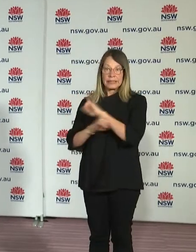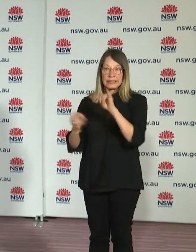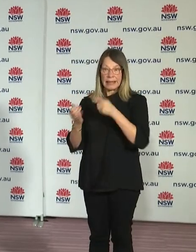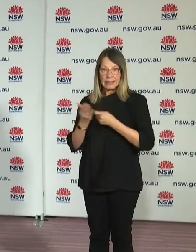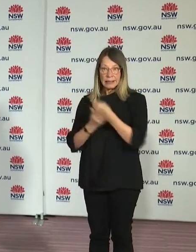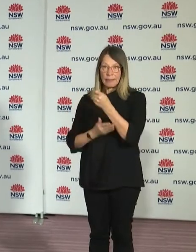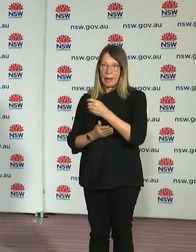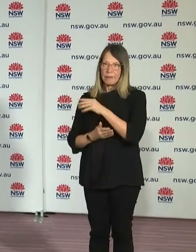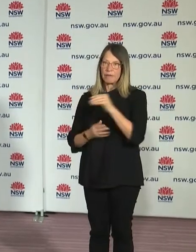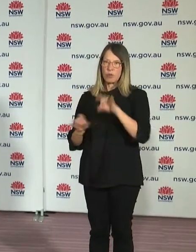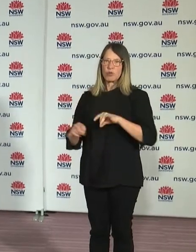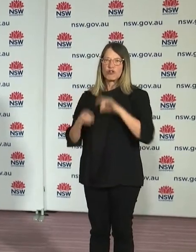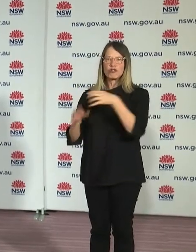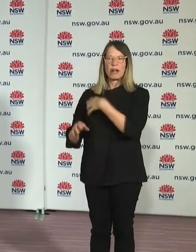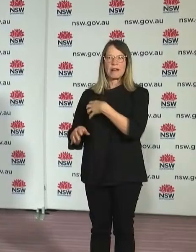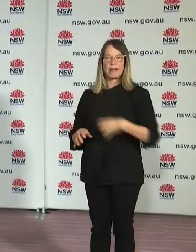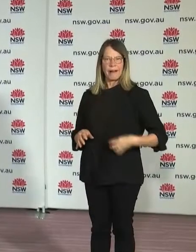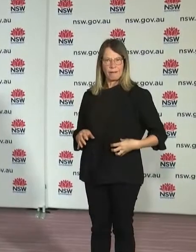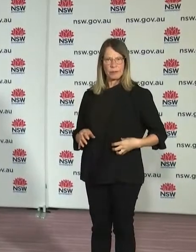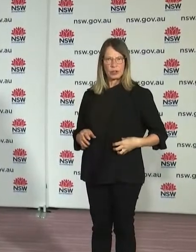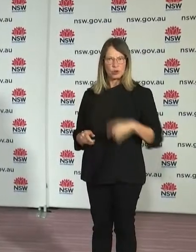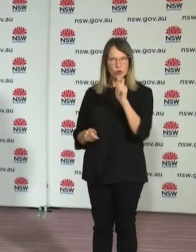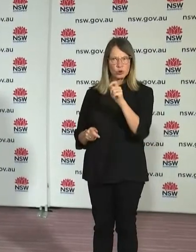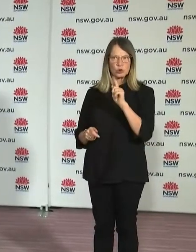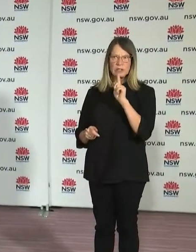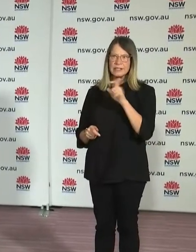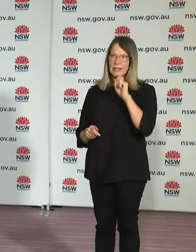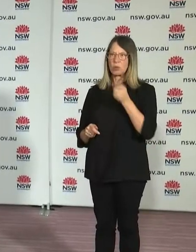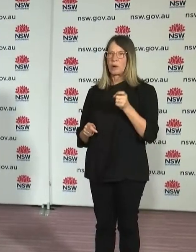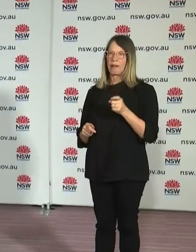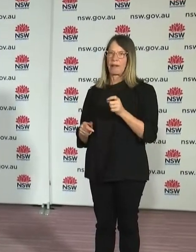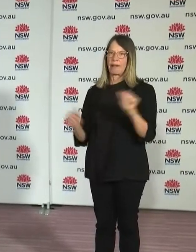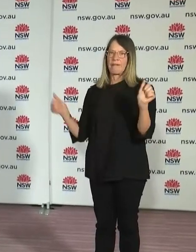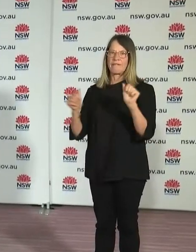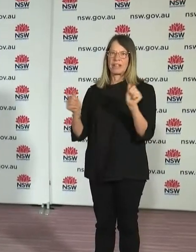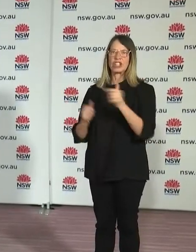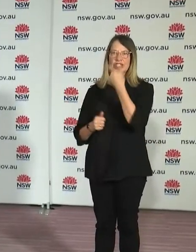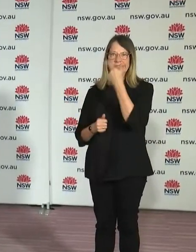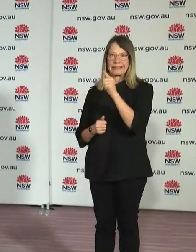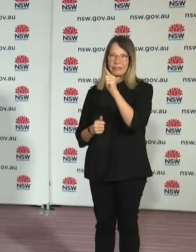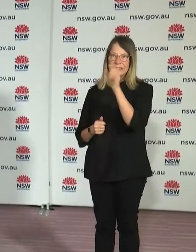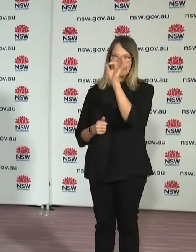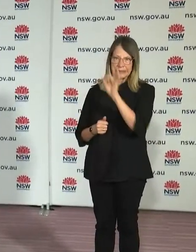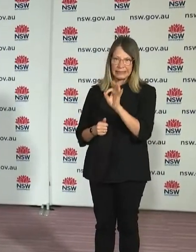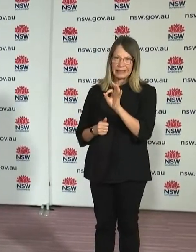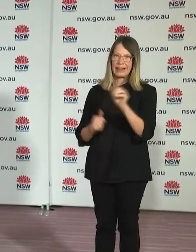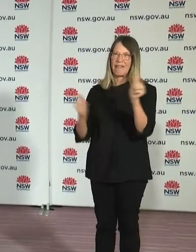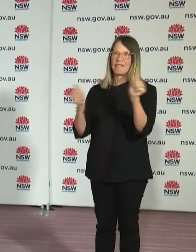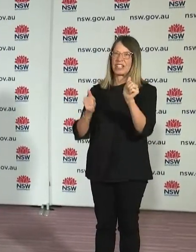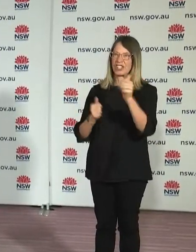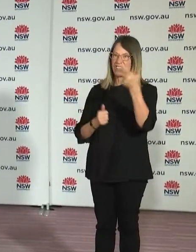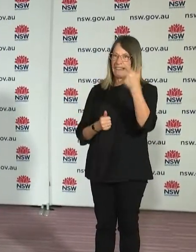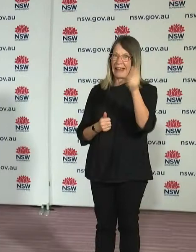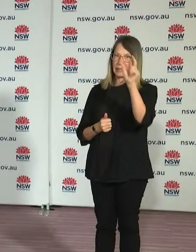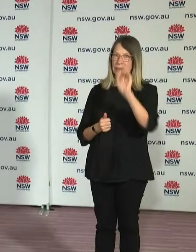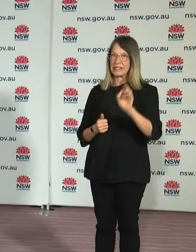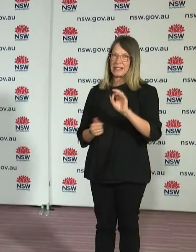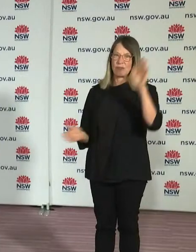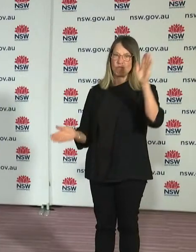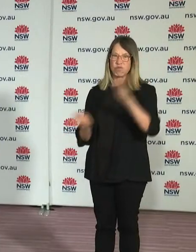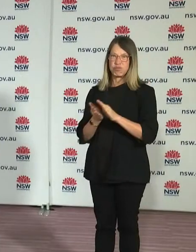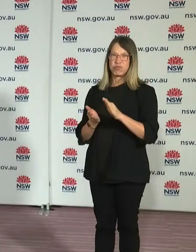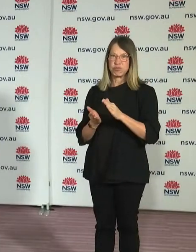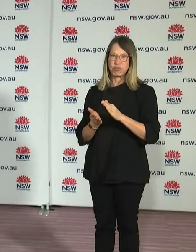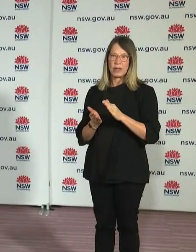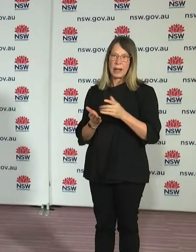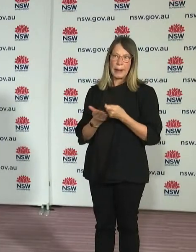for businesses and some people won't be able to work? A couple of things there. Firstly, Treasurer Perrottet is talking to our federal counterparts in relation to those matters. We want